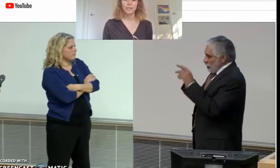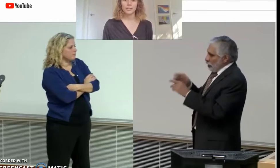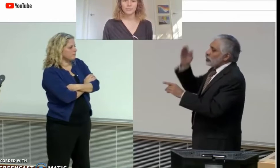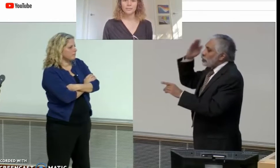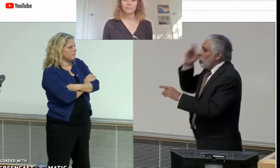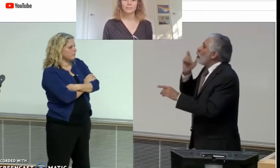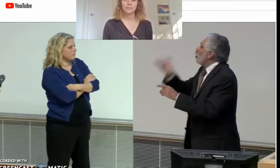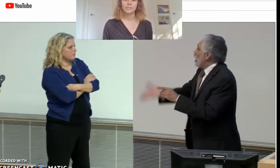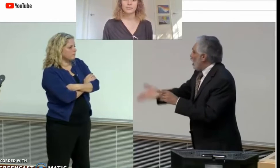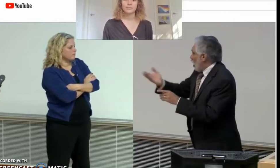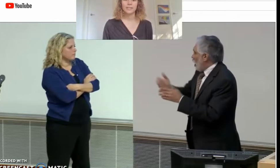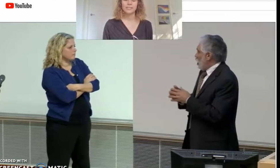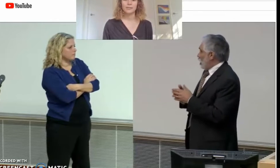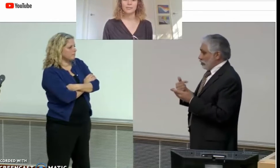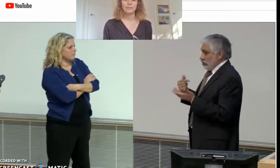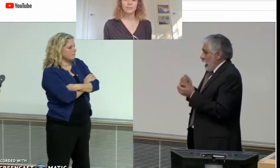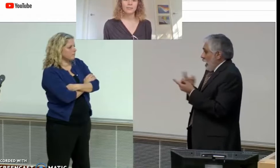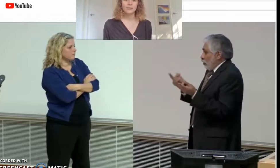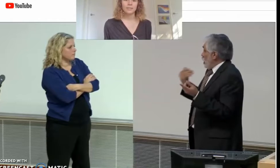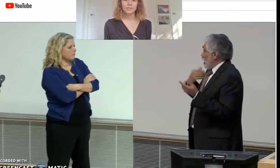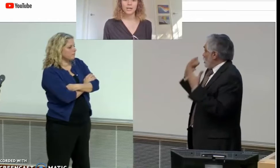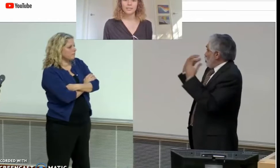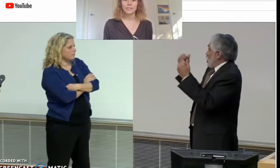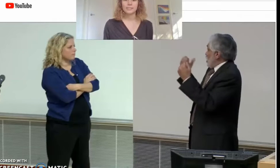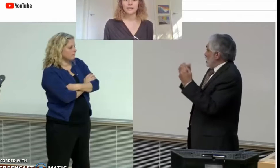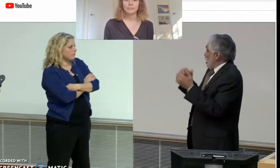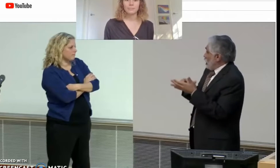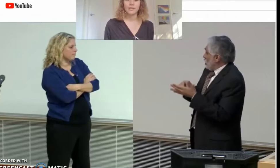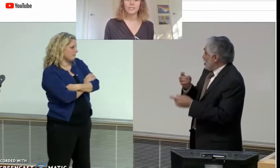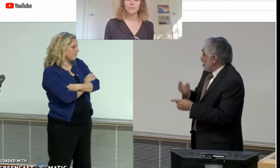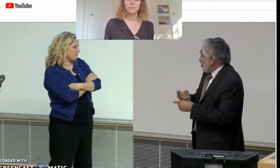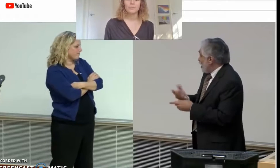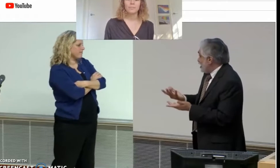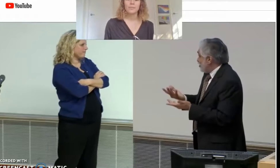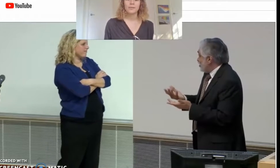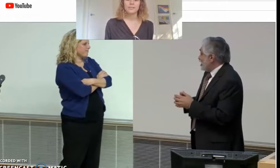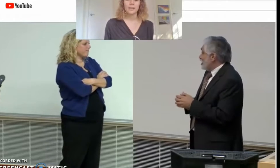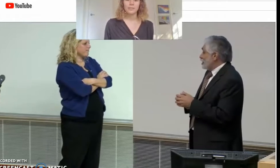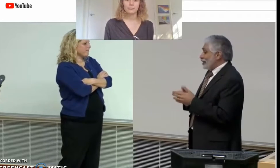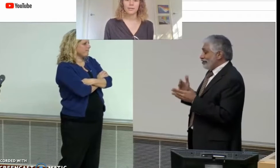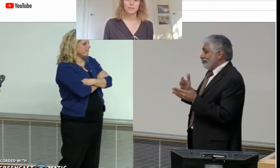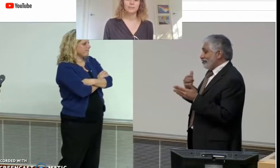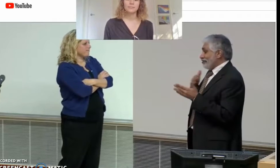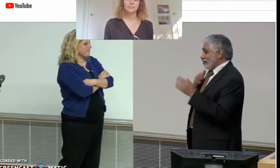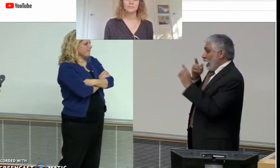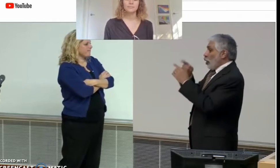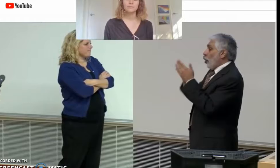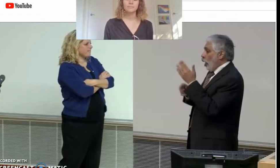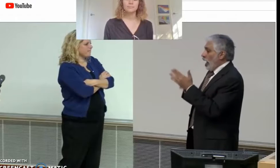shocking when somebody finds out that their child has language deprivation. It's not healthy, right?